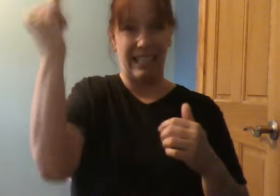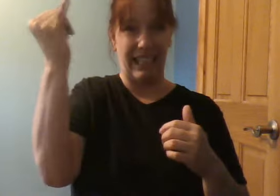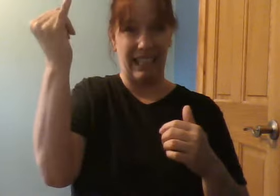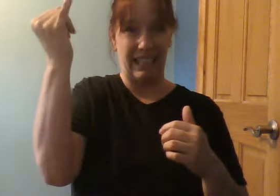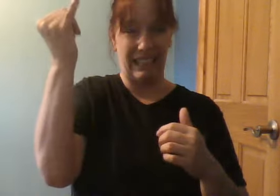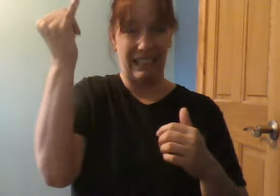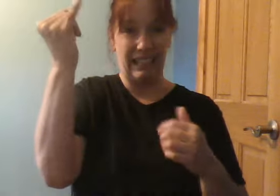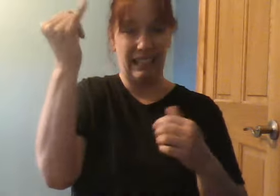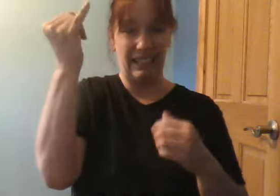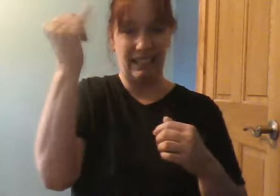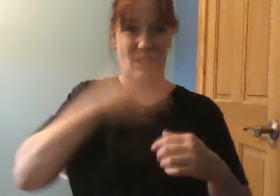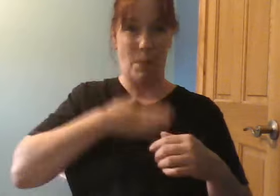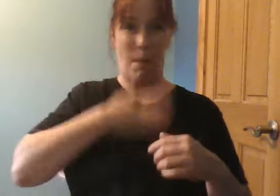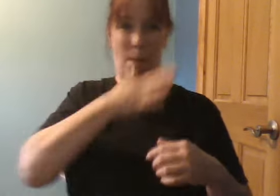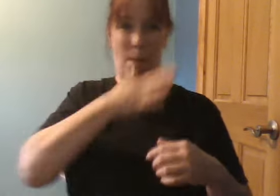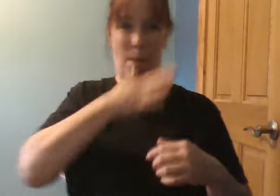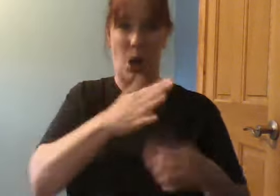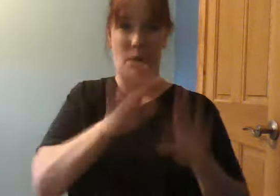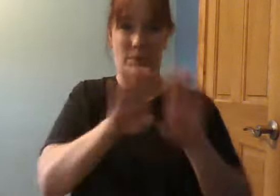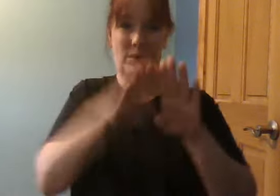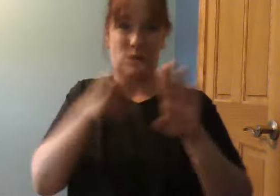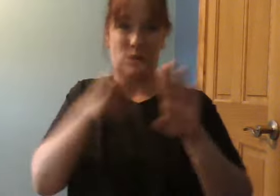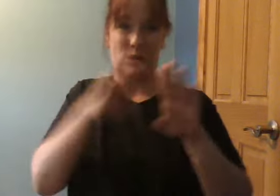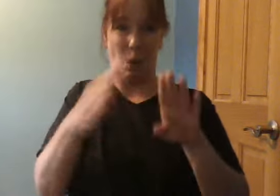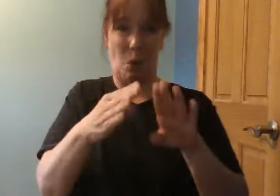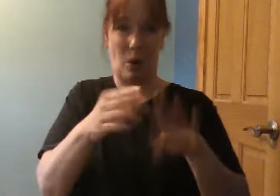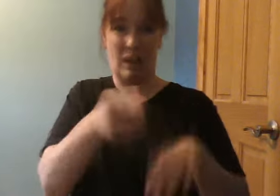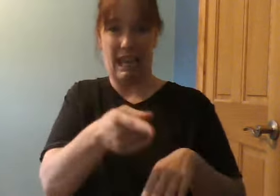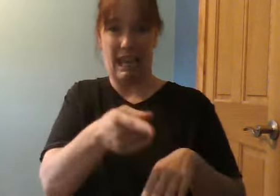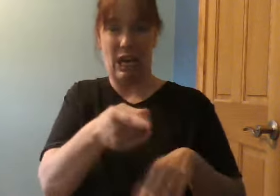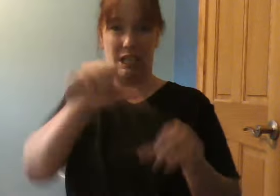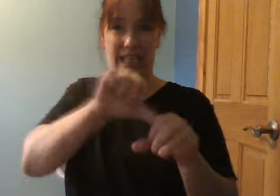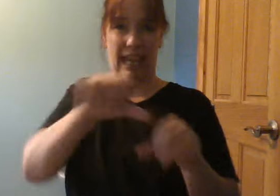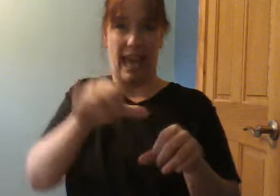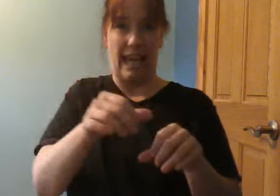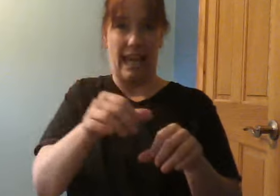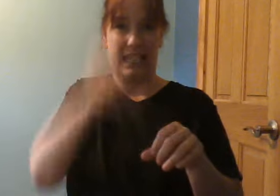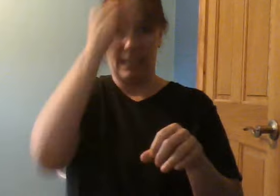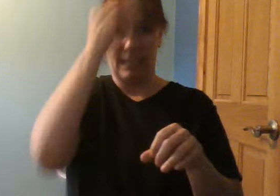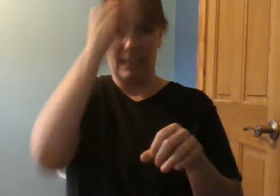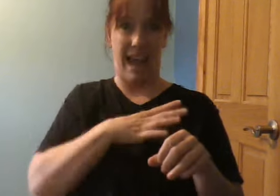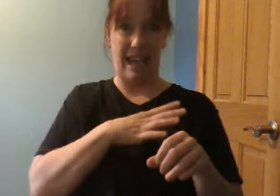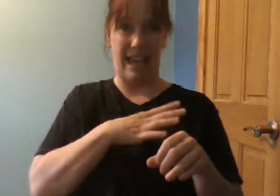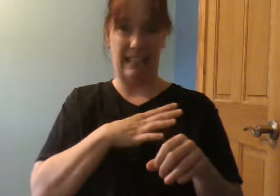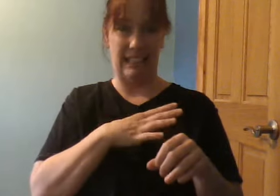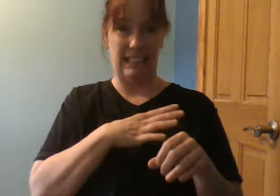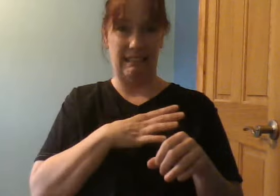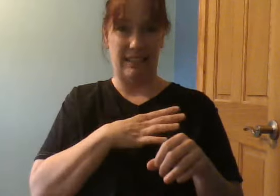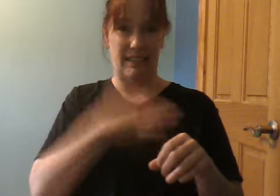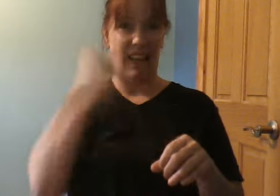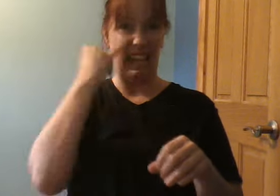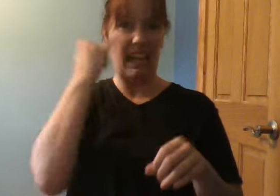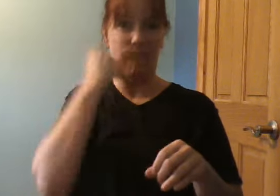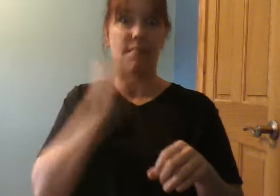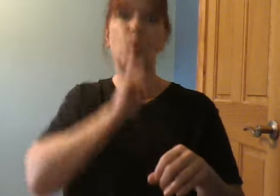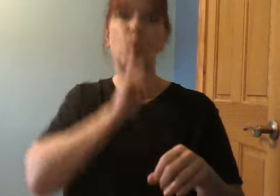door and he can show my mum his phone and she can tap it with her phone and it will come up with green if he really is from British Gas and allowed in, and it will